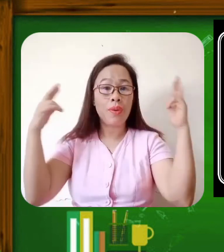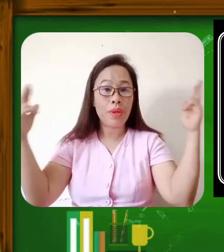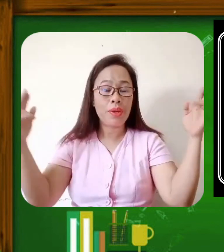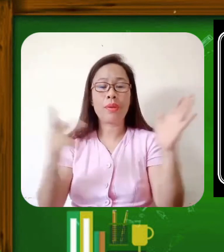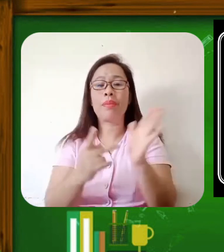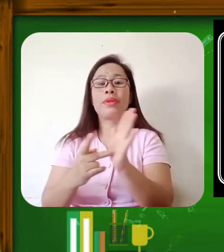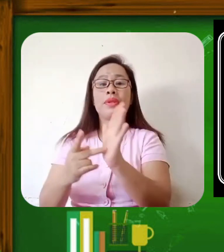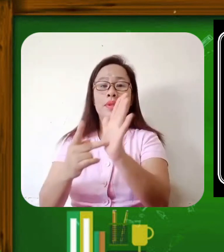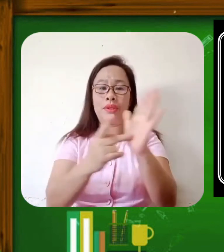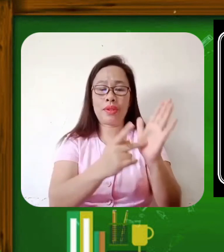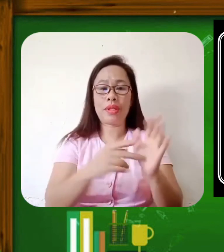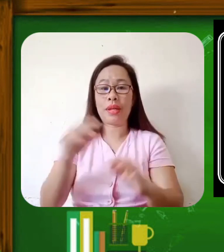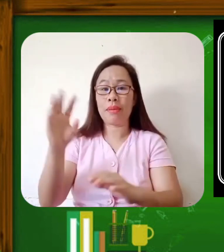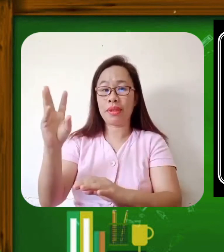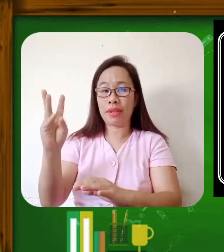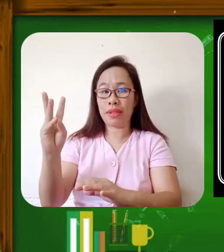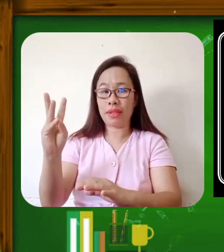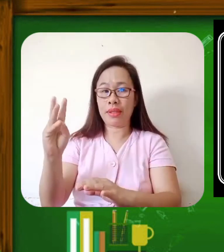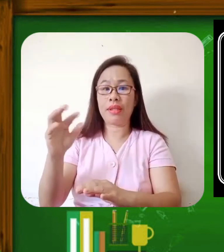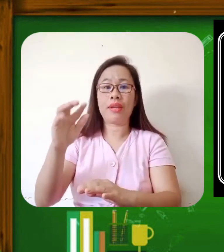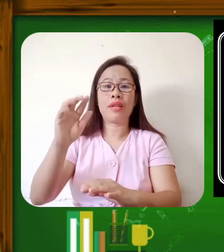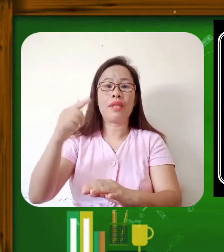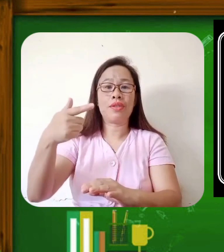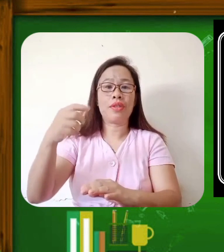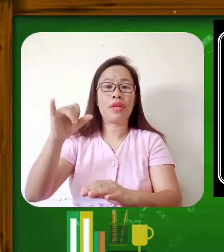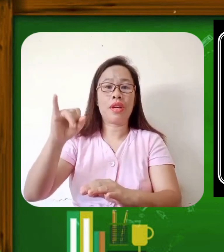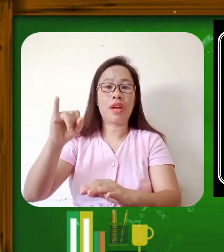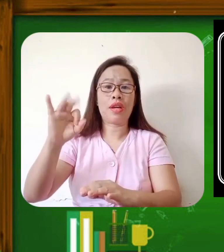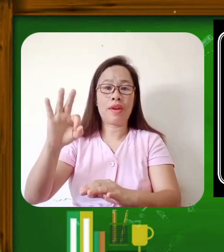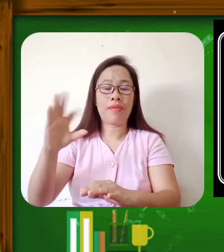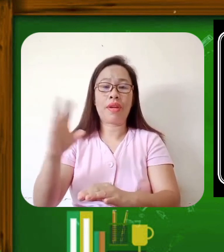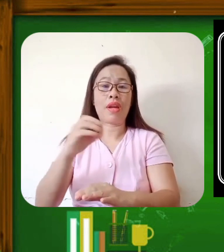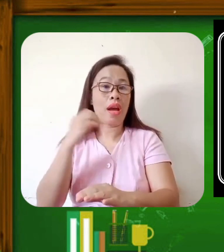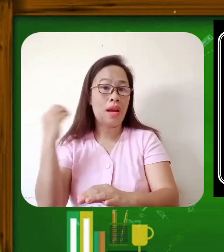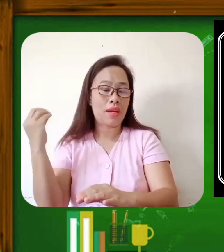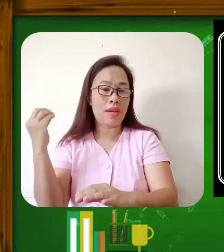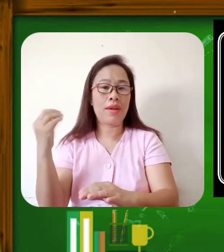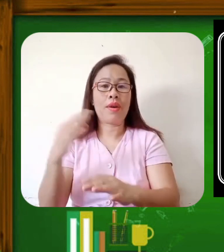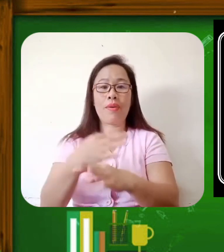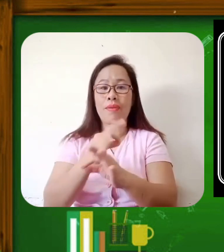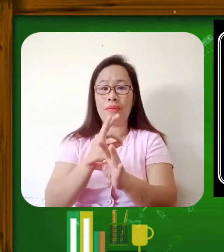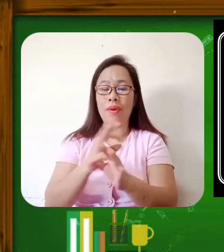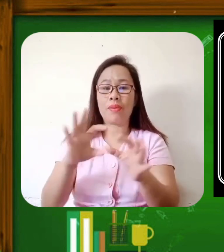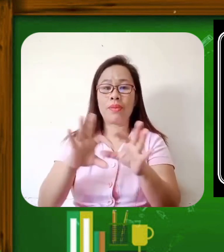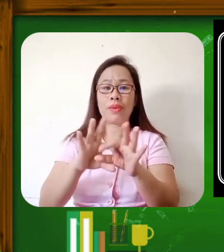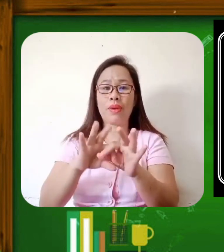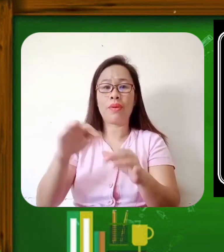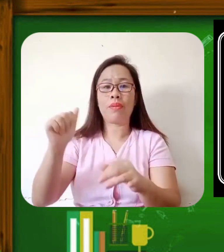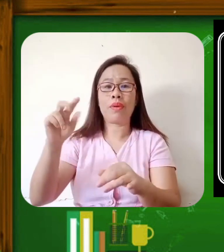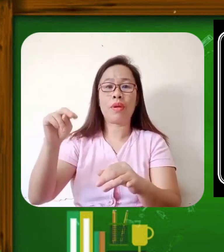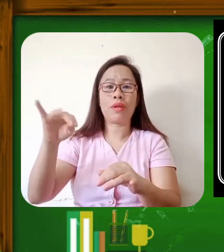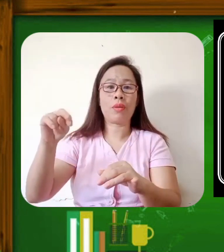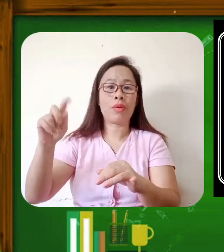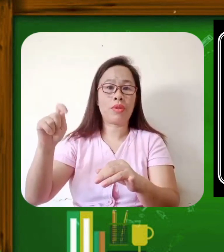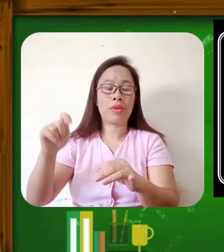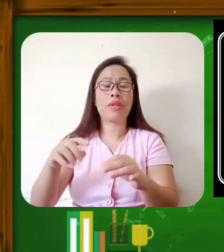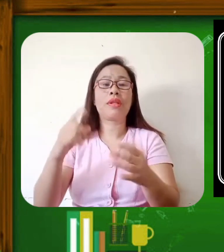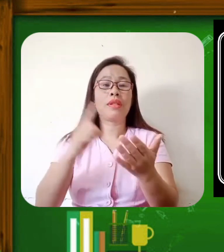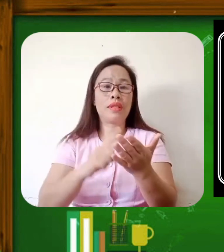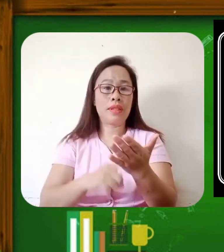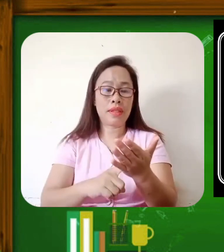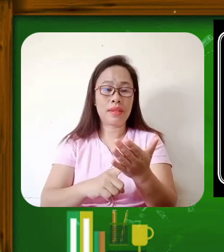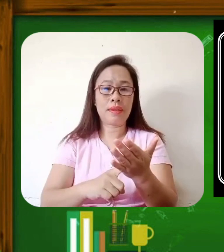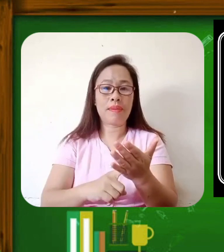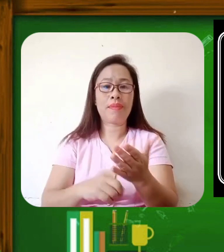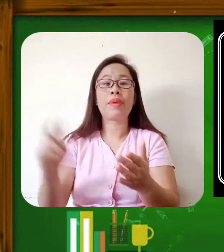presentation. And number 6, GIFs and other forms of animation. These multimedia resources